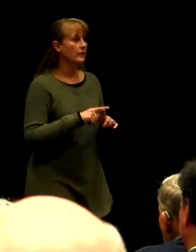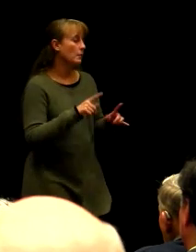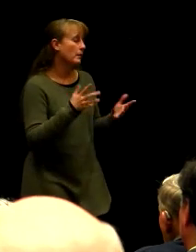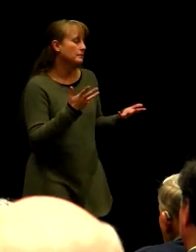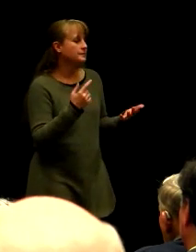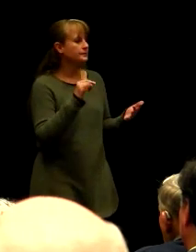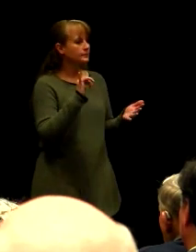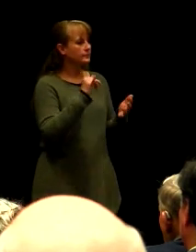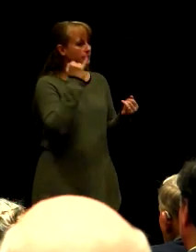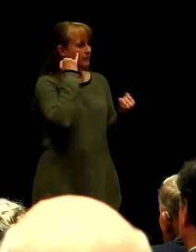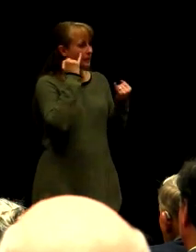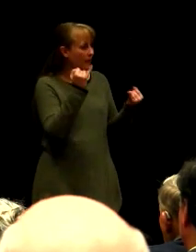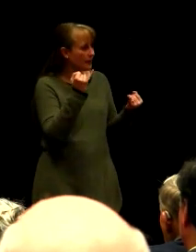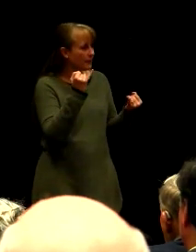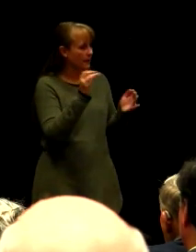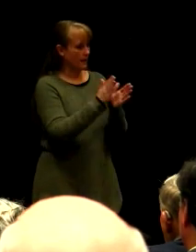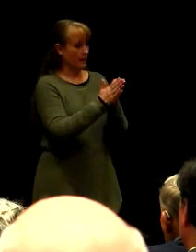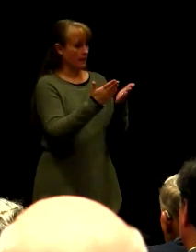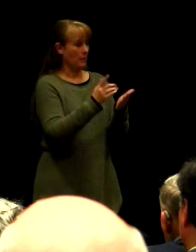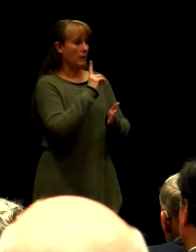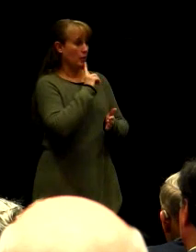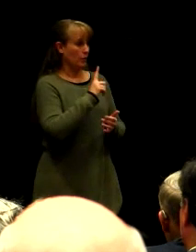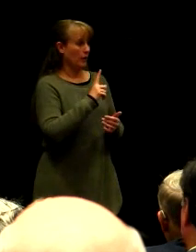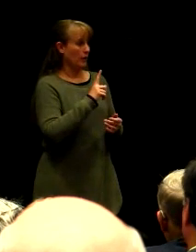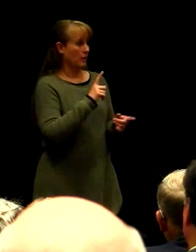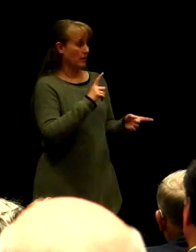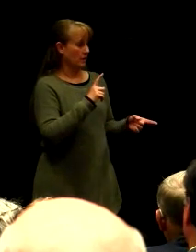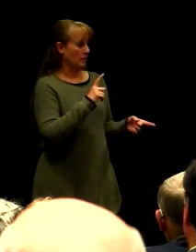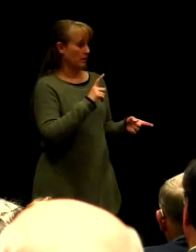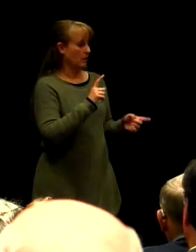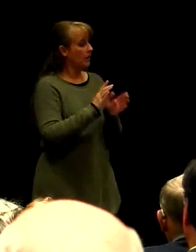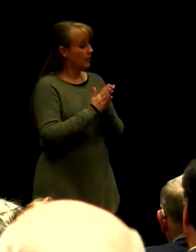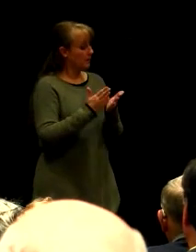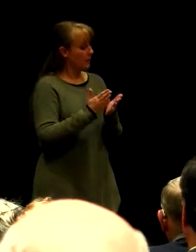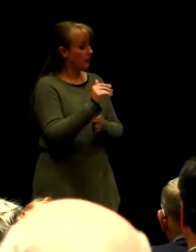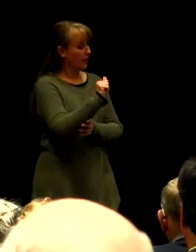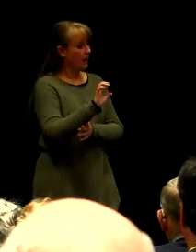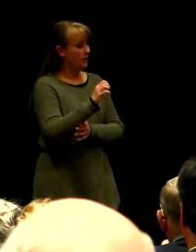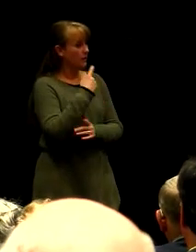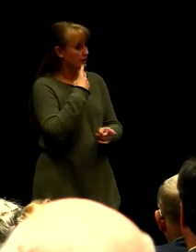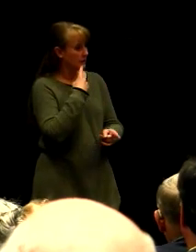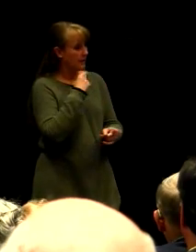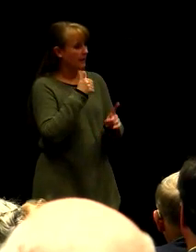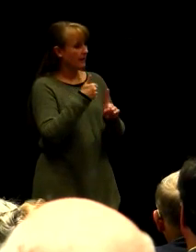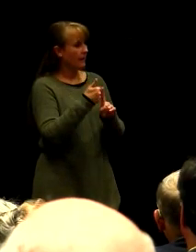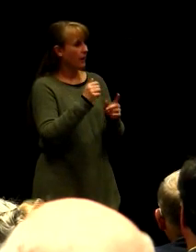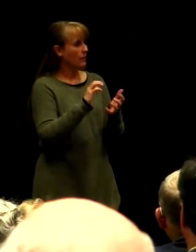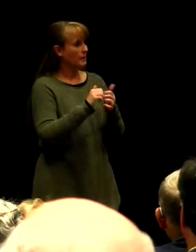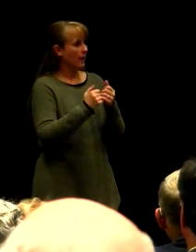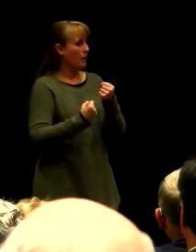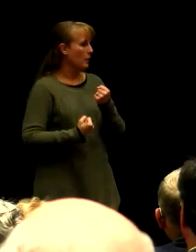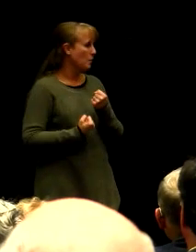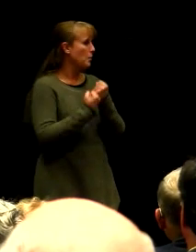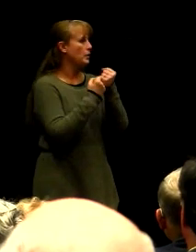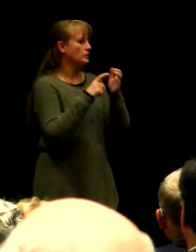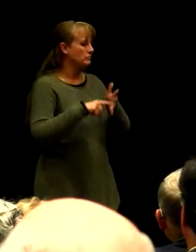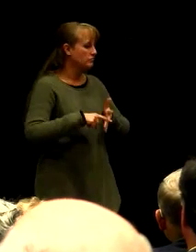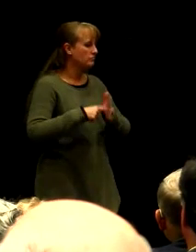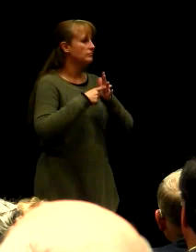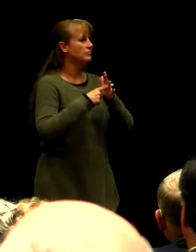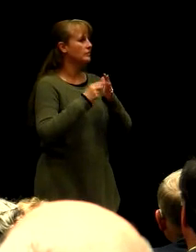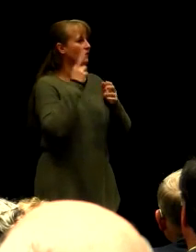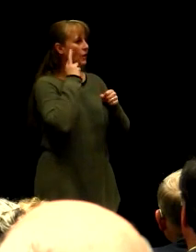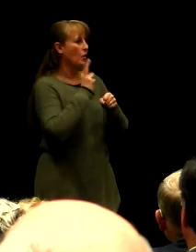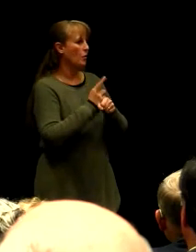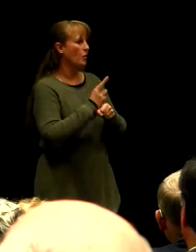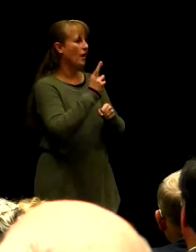But just this idea of the novel is pretty much was, as Clark put it, it was like the booster, the first booster stage of a